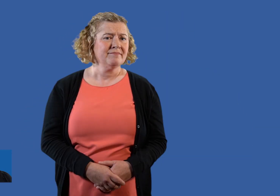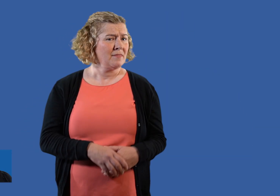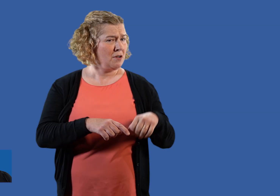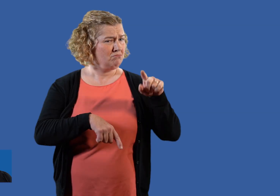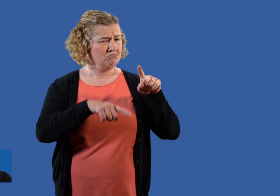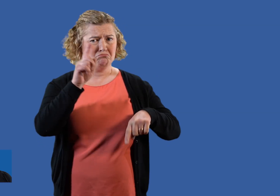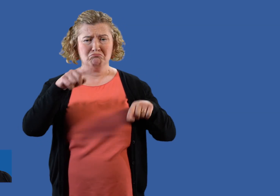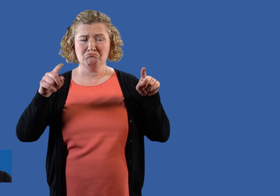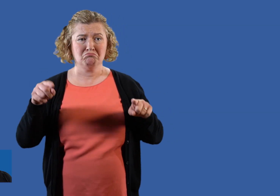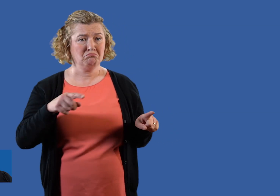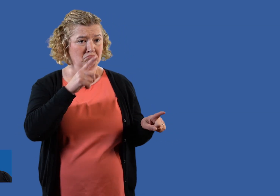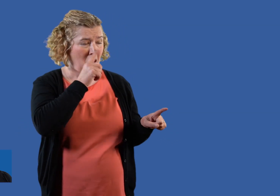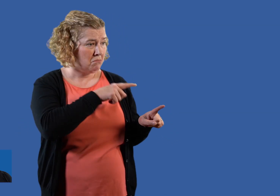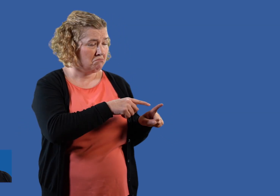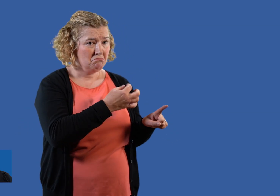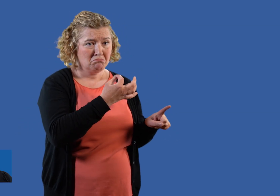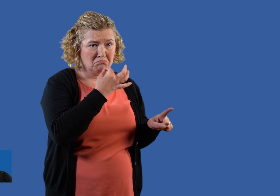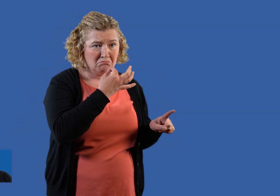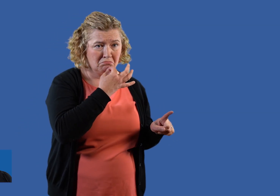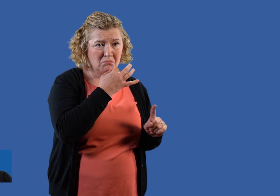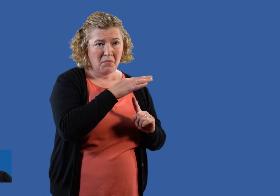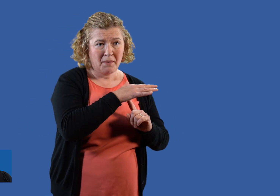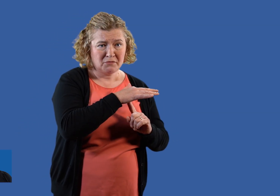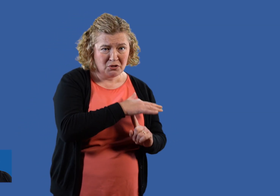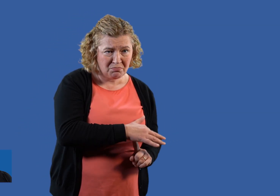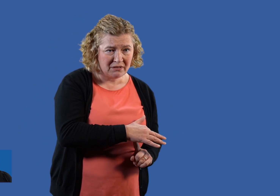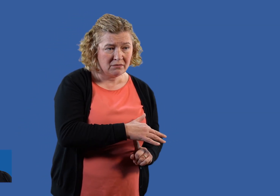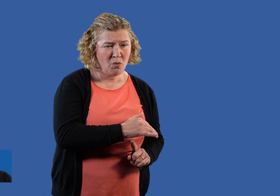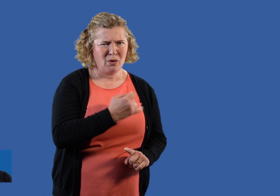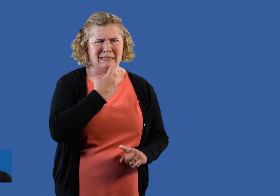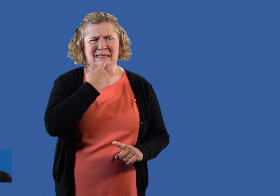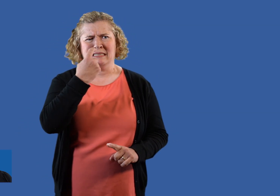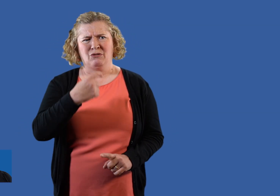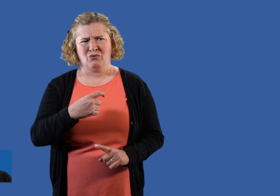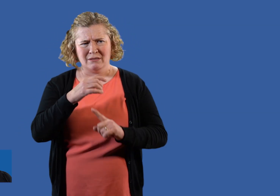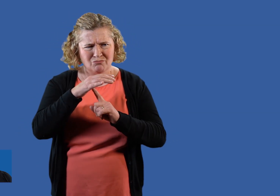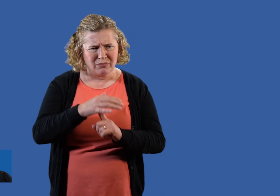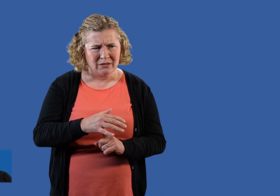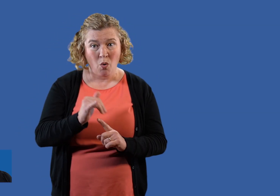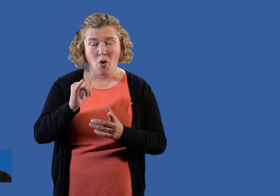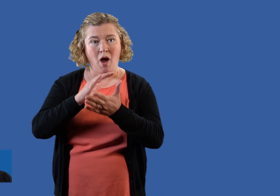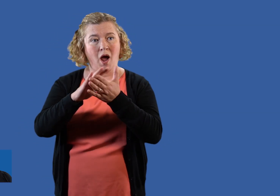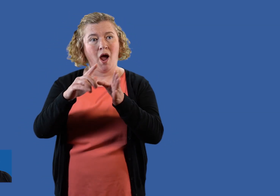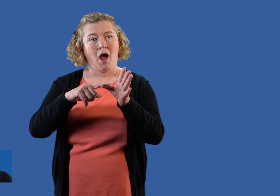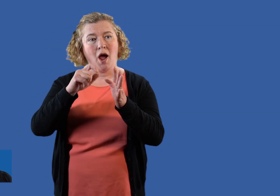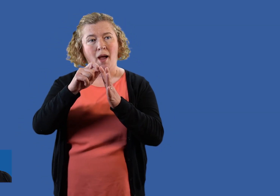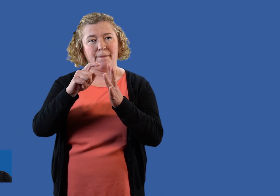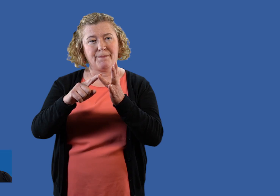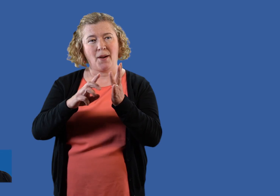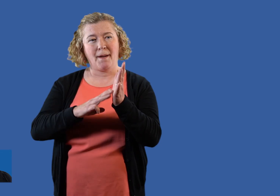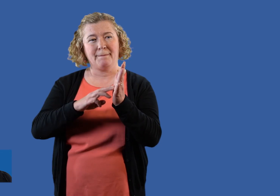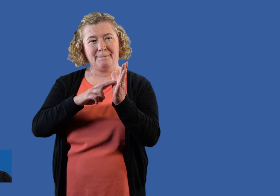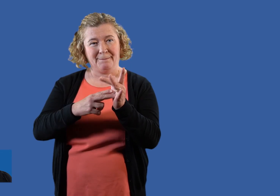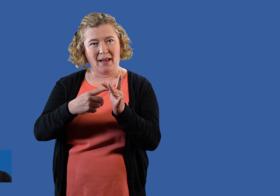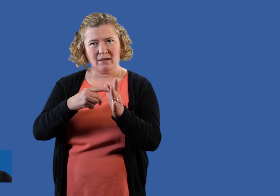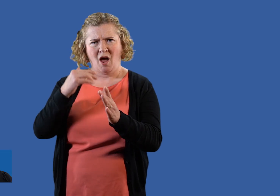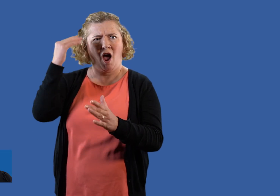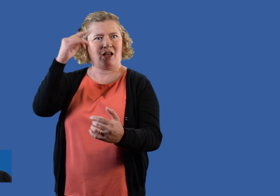Well, they can range from mild depression, major depression, or there's another thing called hypomania.